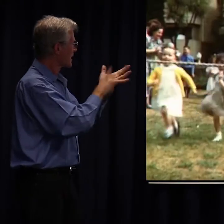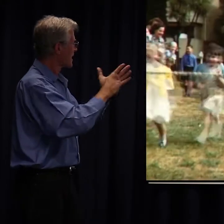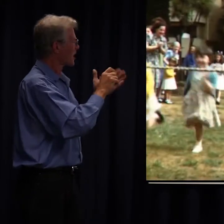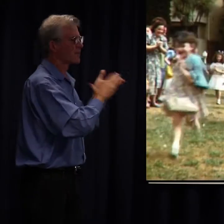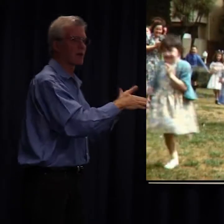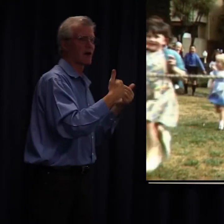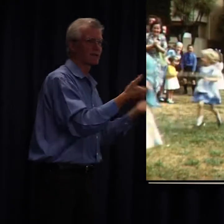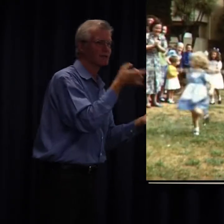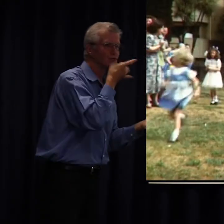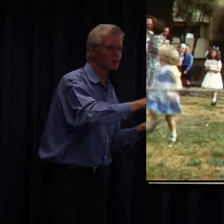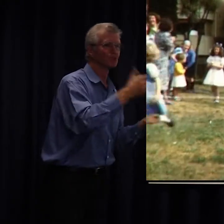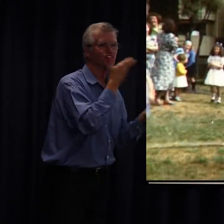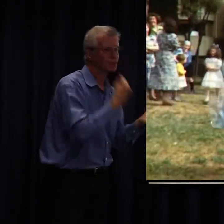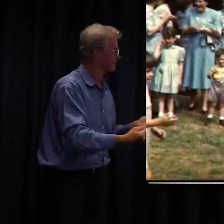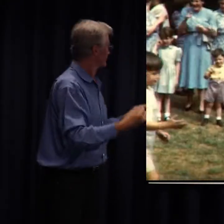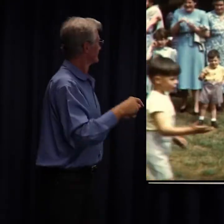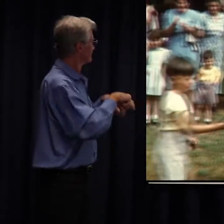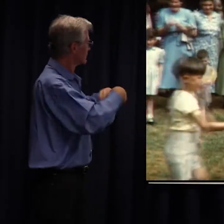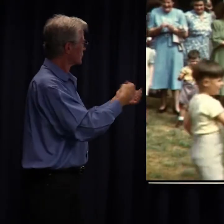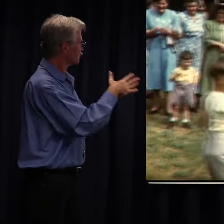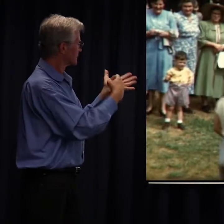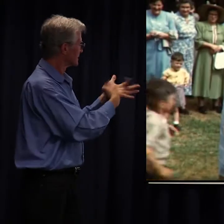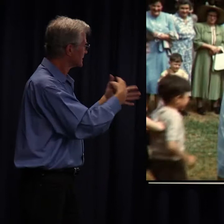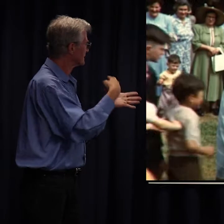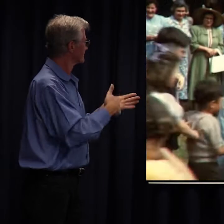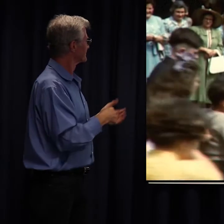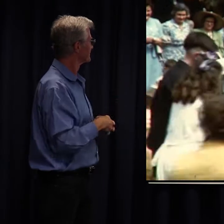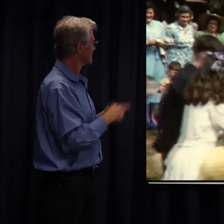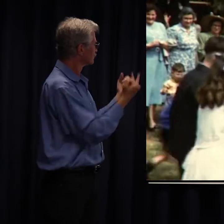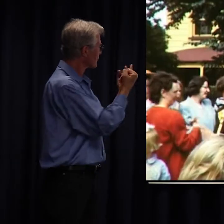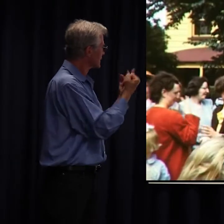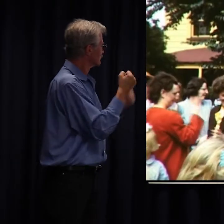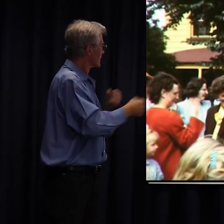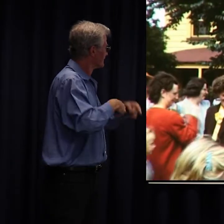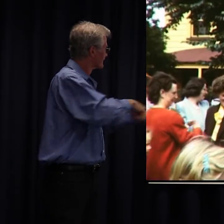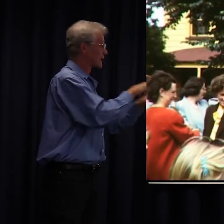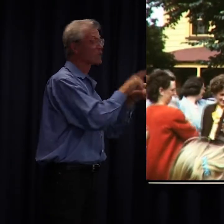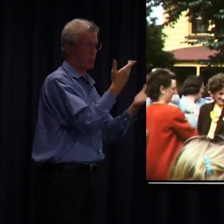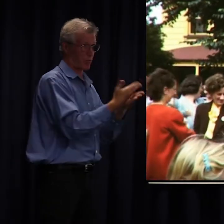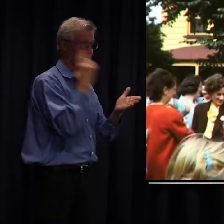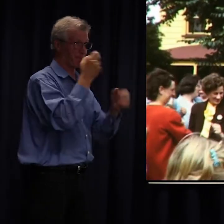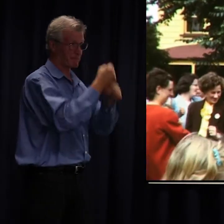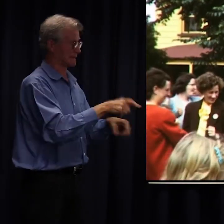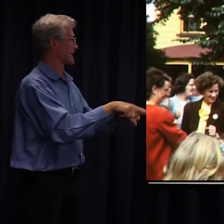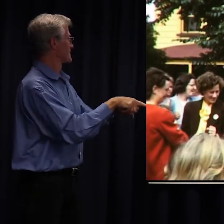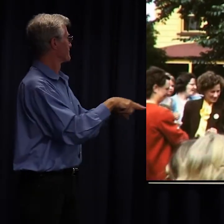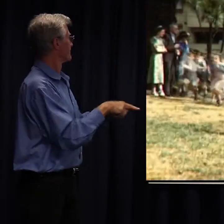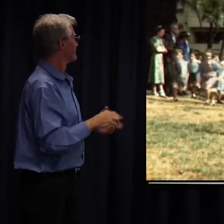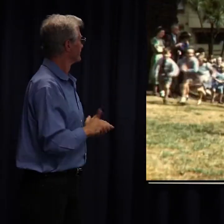A few weeks after that, we would have the Ladies Guild work with children, do some welfare work, and